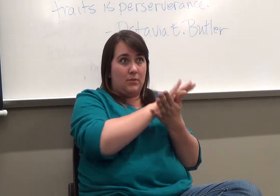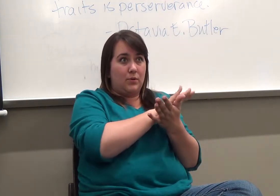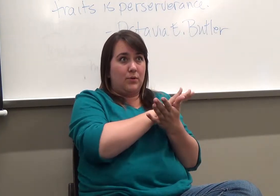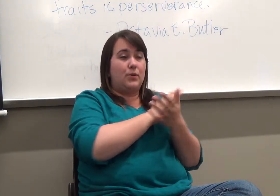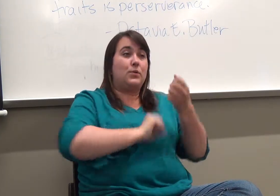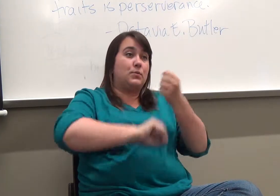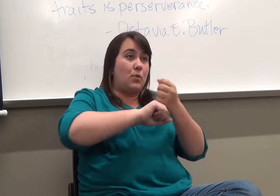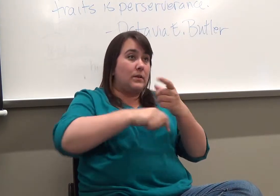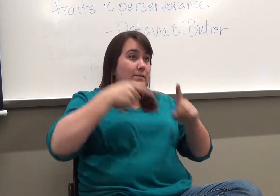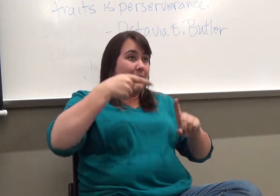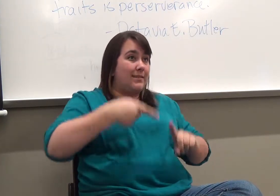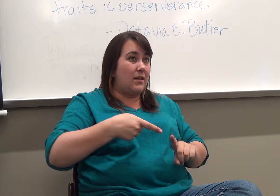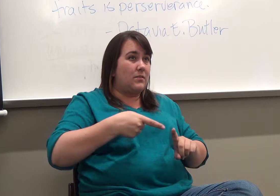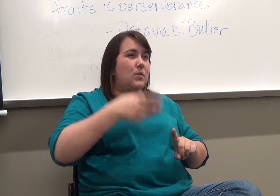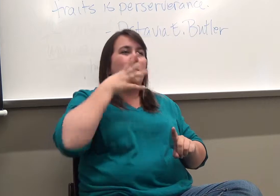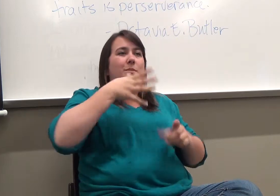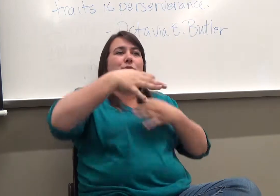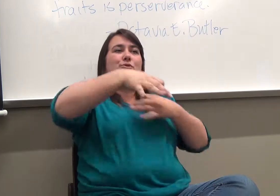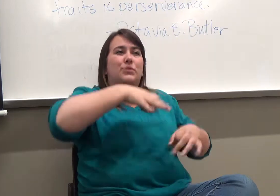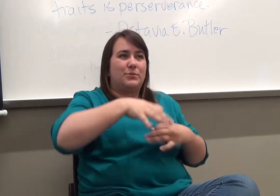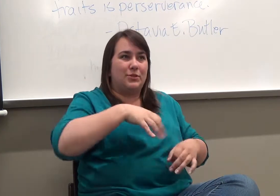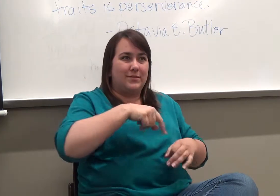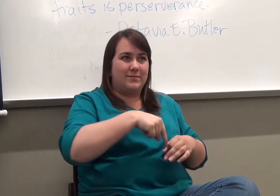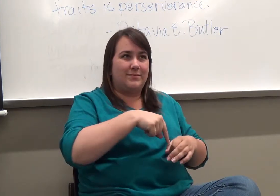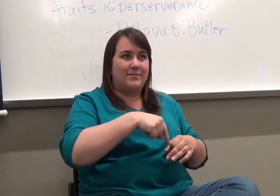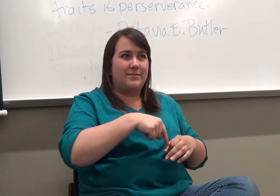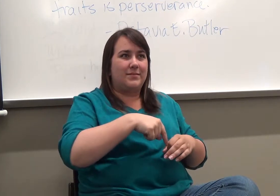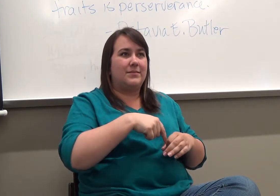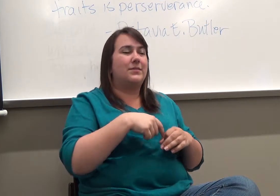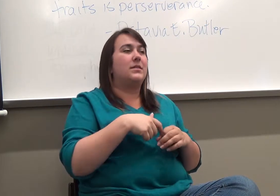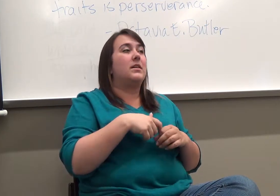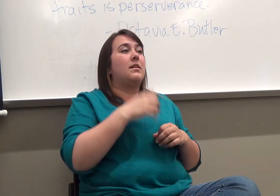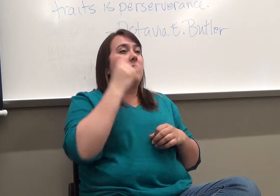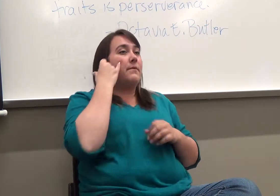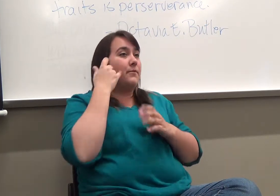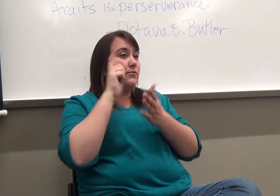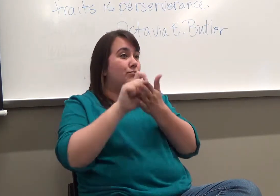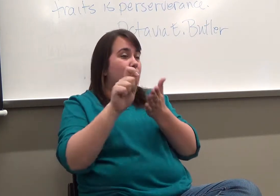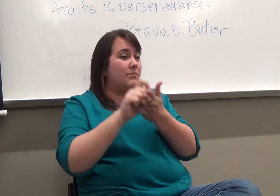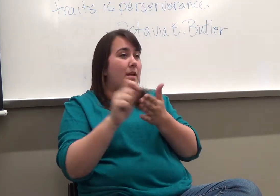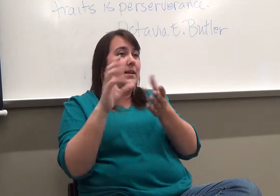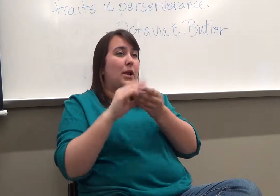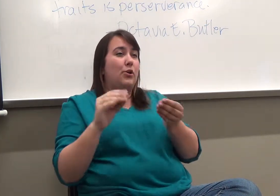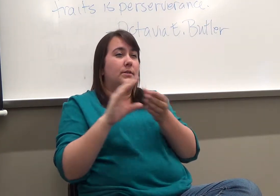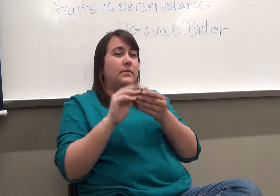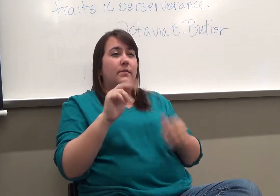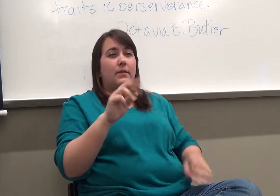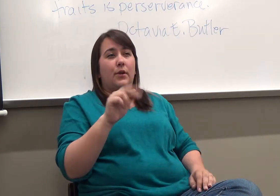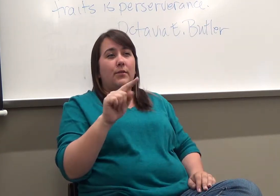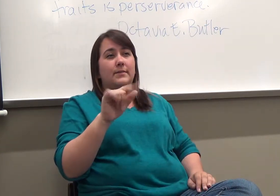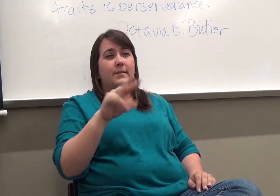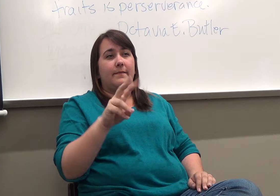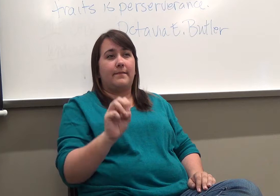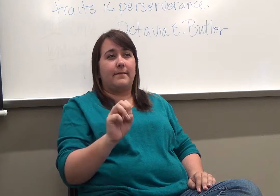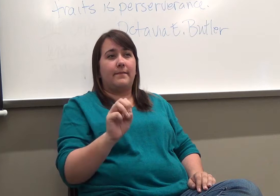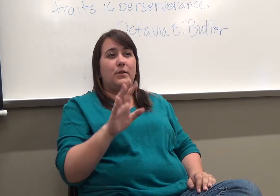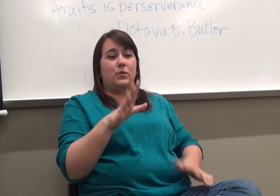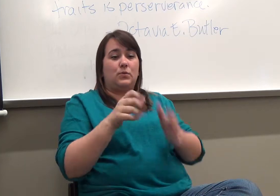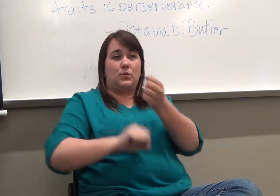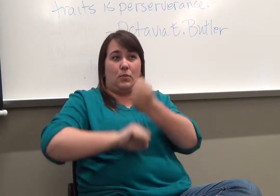supporting details need to describe. If you're asked to write a narrative paper, your supporting details need to